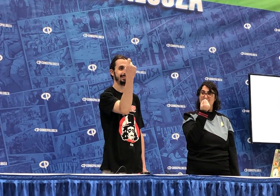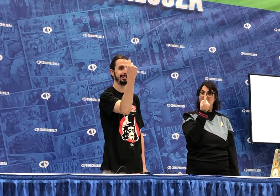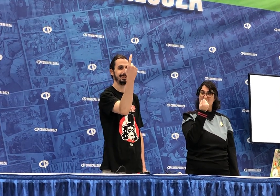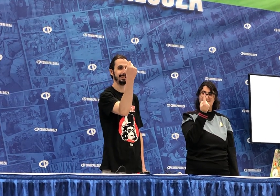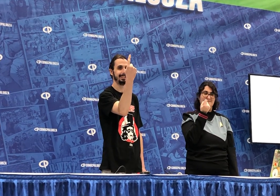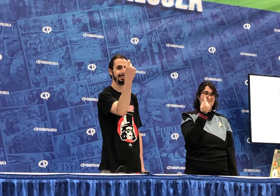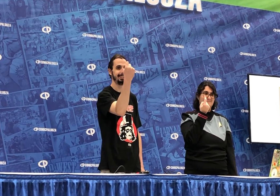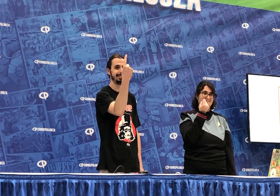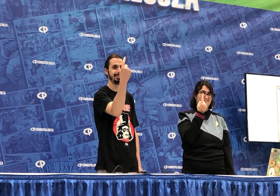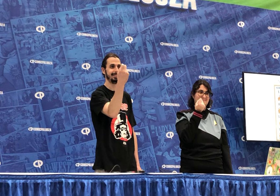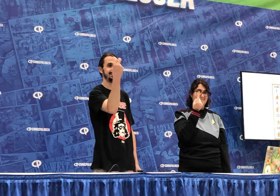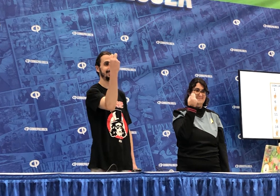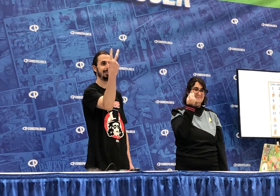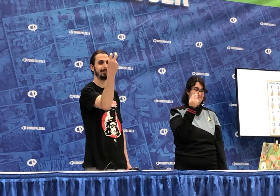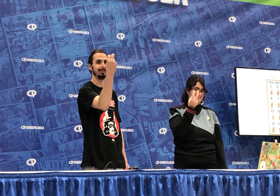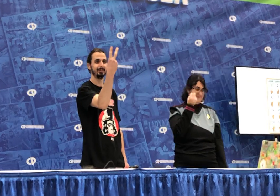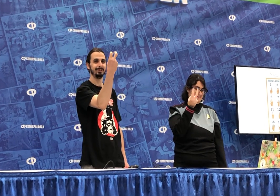11, 12,